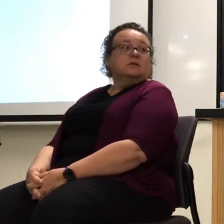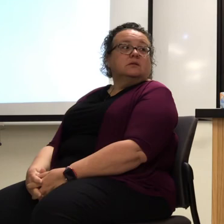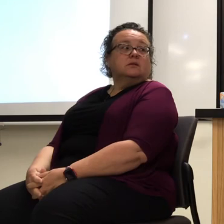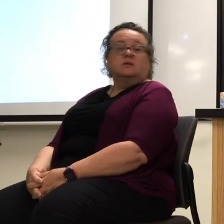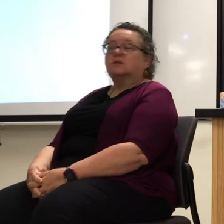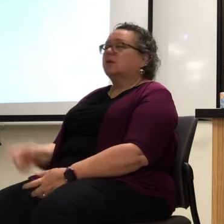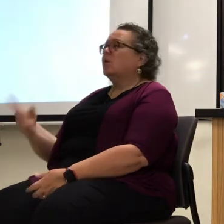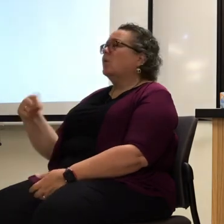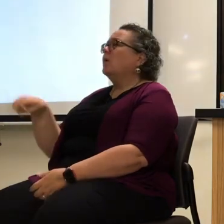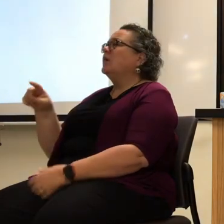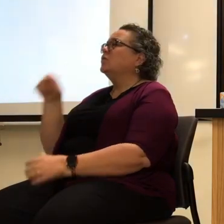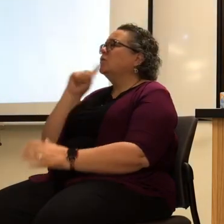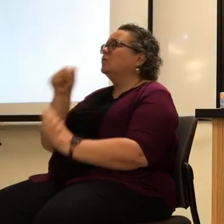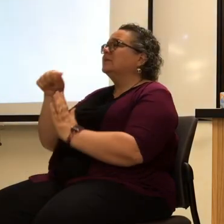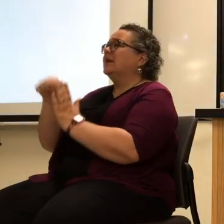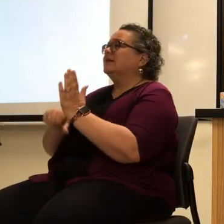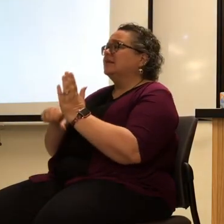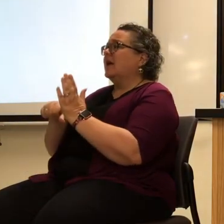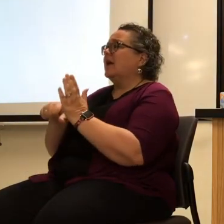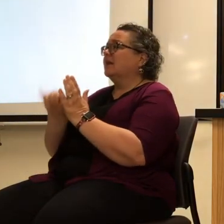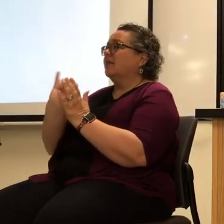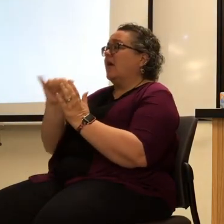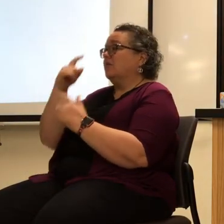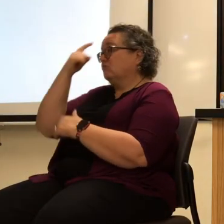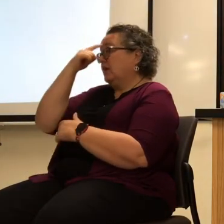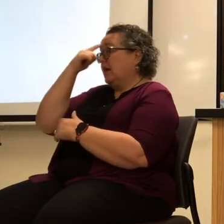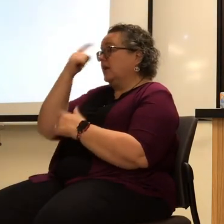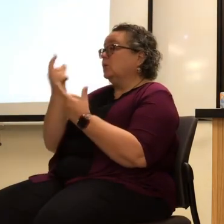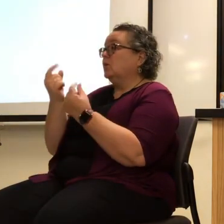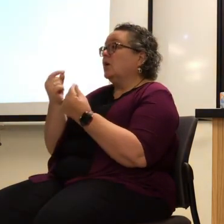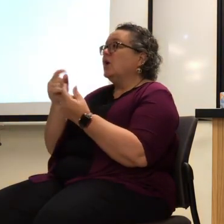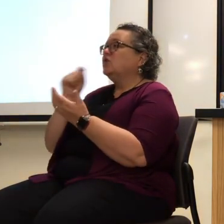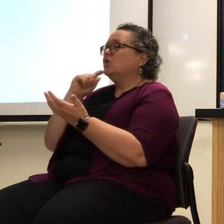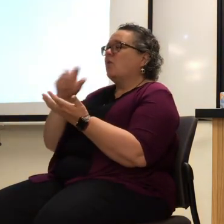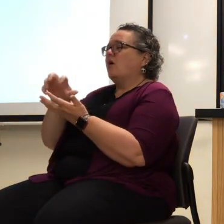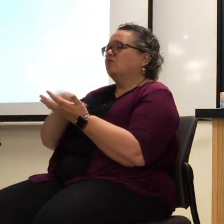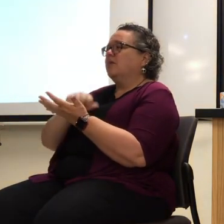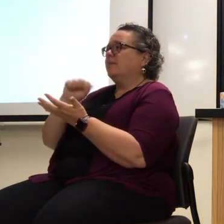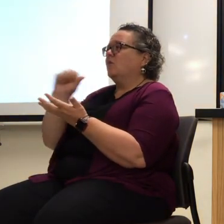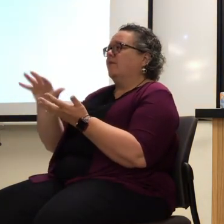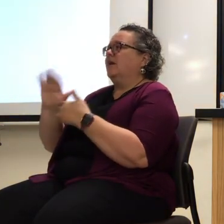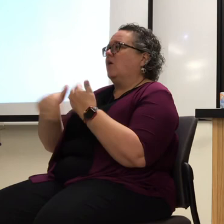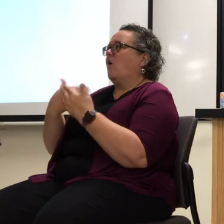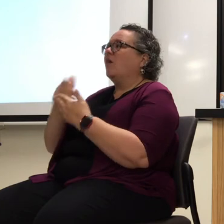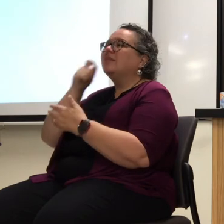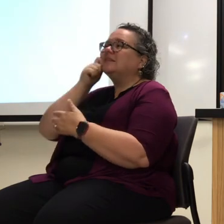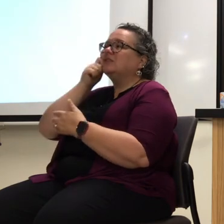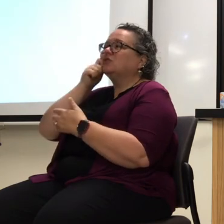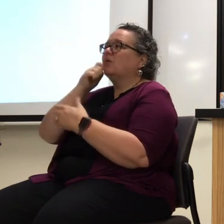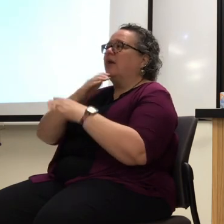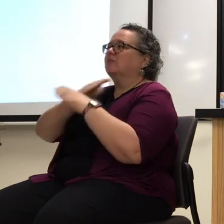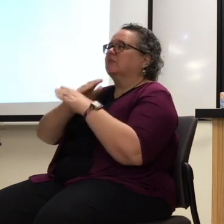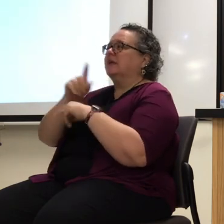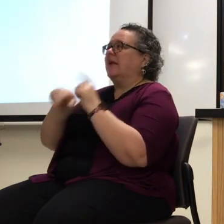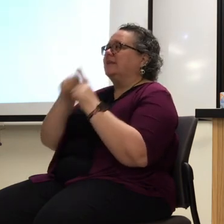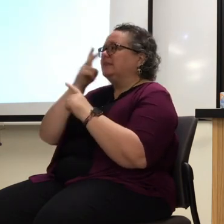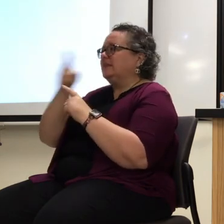When you dissect the brain, you're basically removing all the tissue that kind of gets in the way of you seeing the brain.